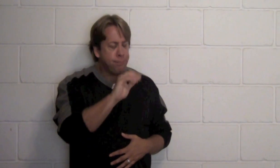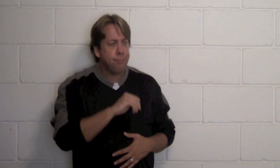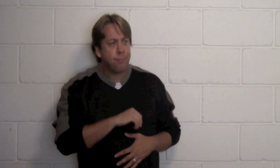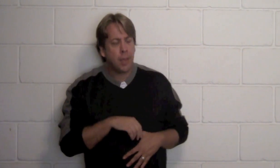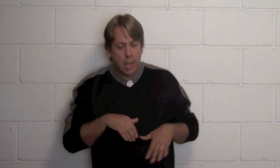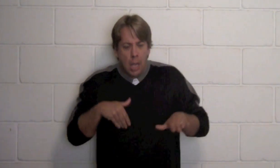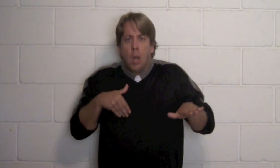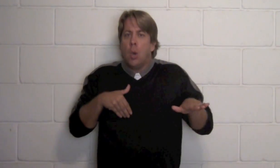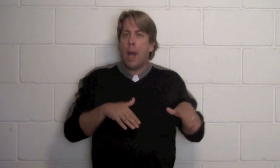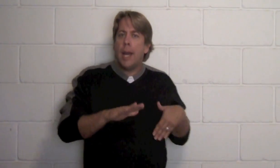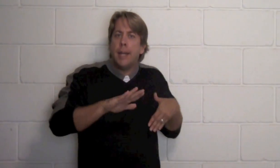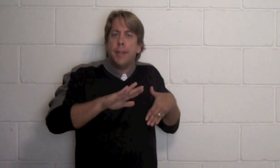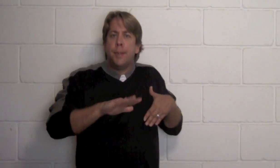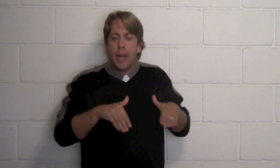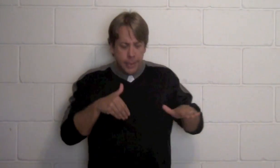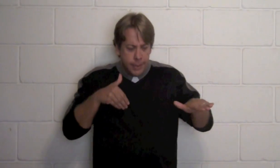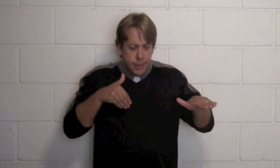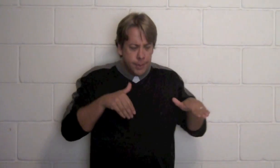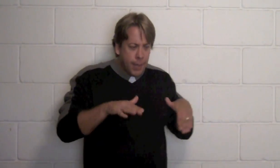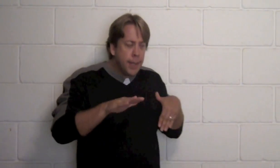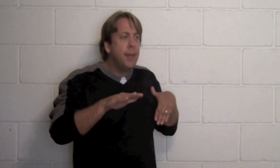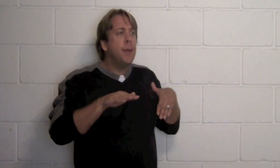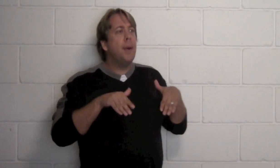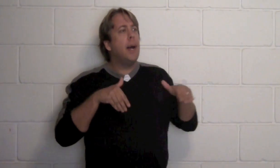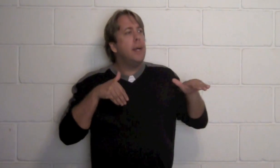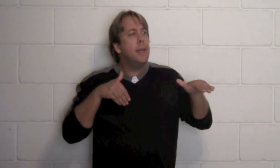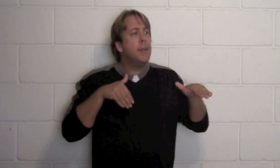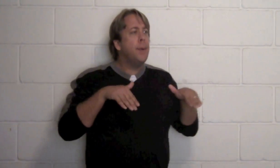clues. And as she started to walk,